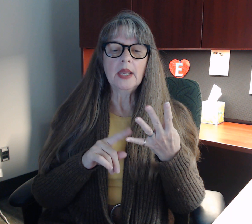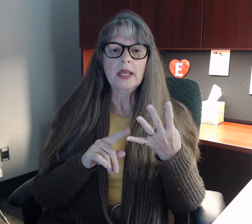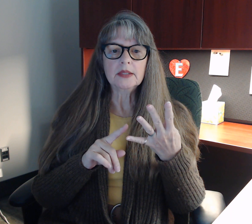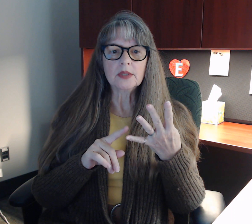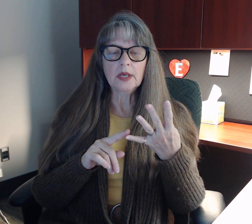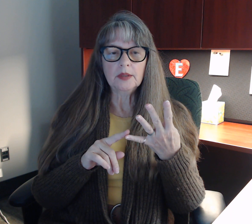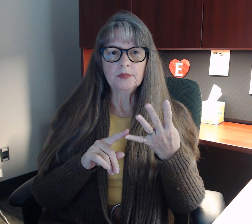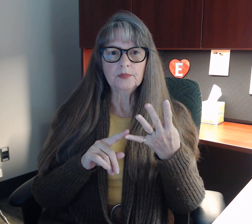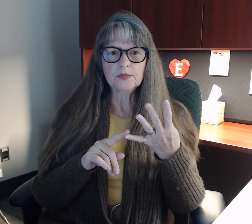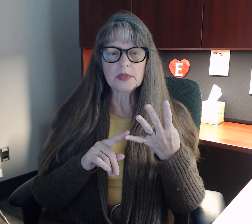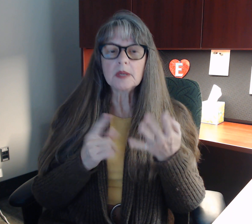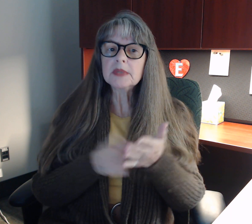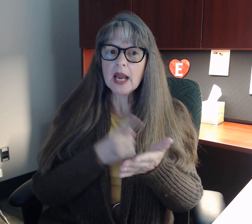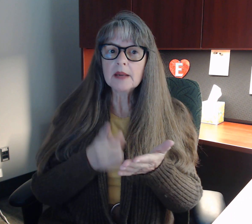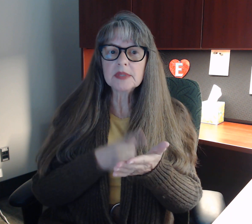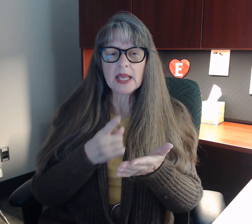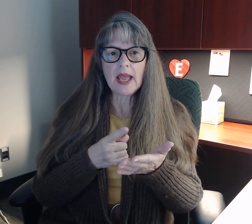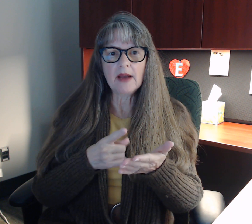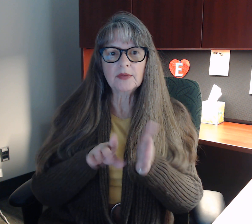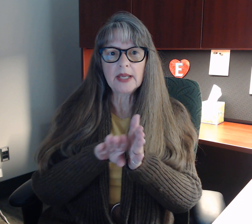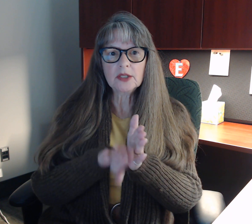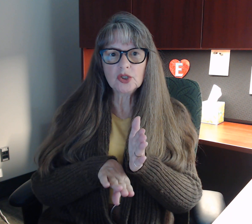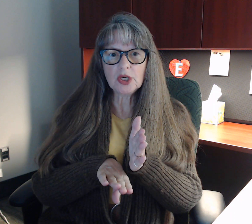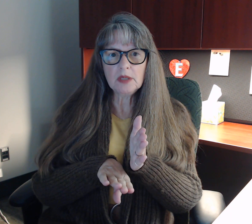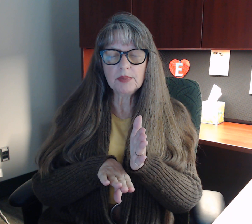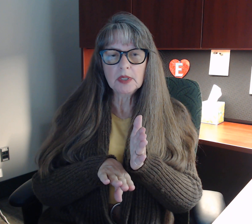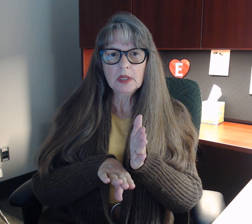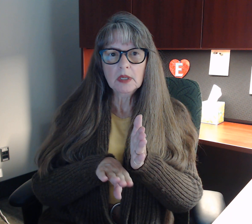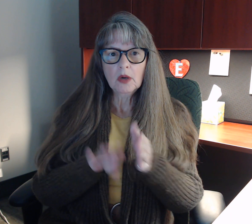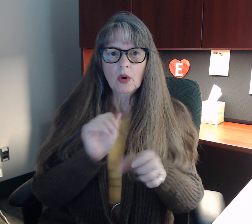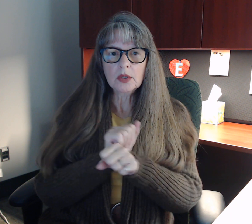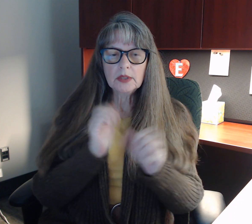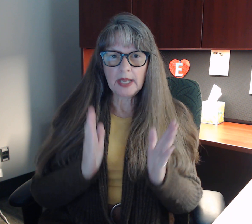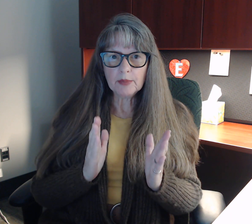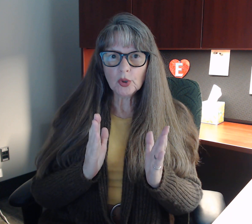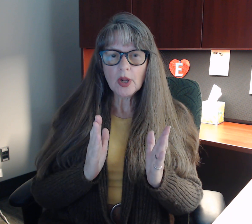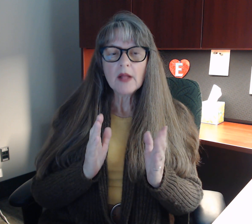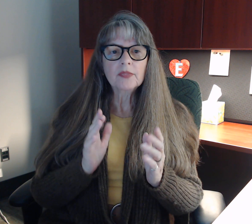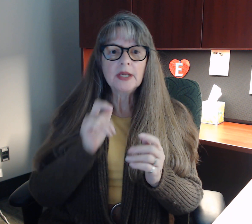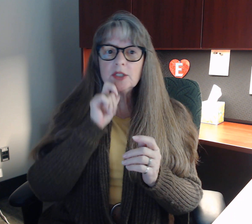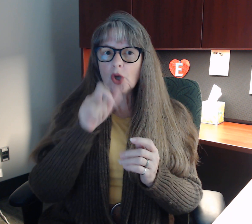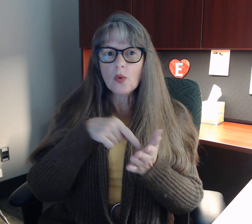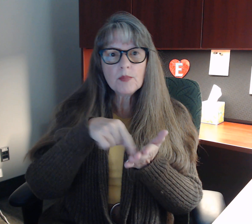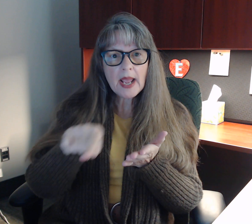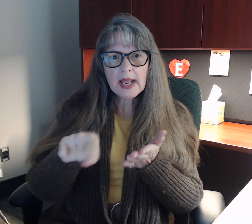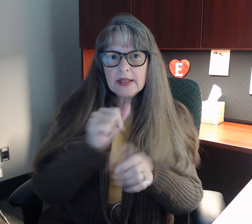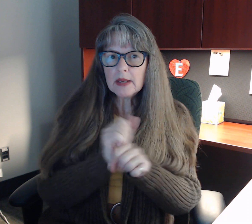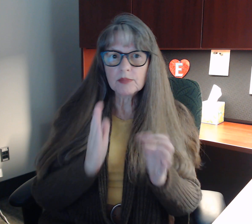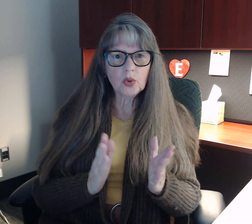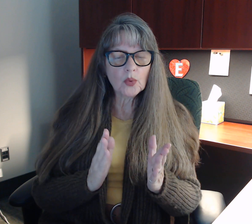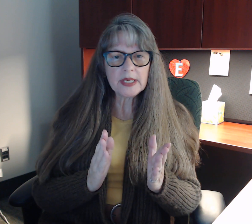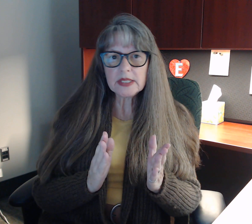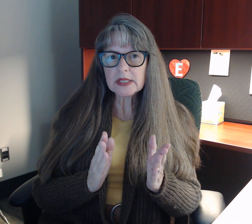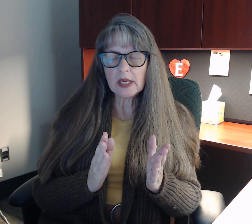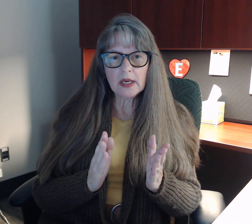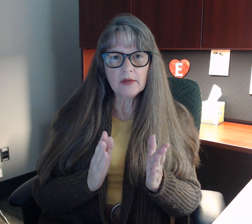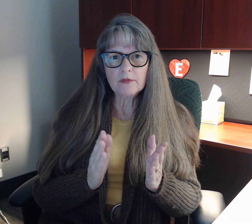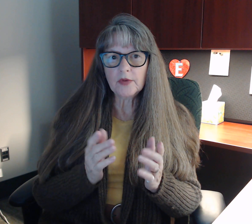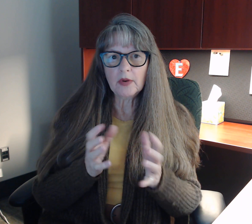And sometimes they have like cheap labor. They don't pay the employees very